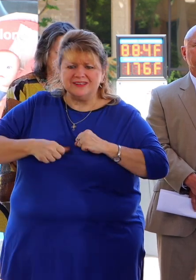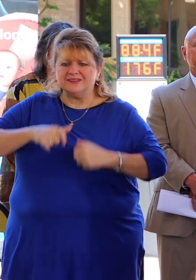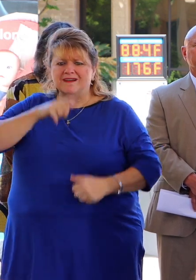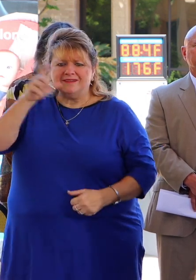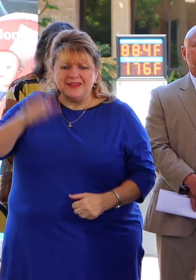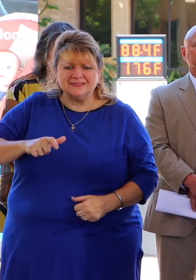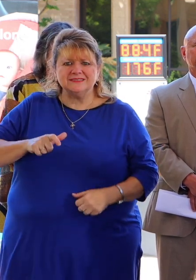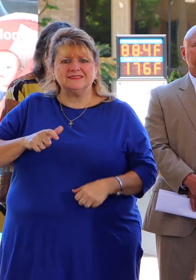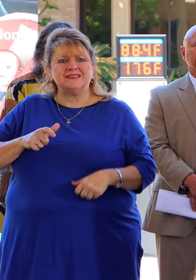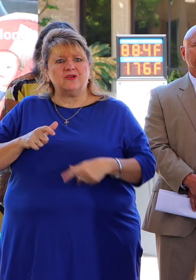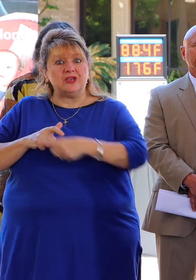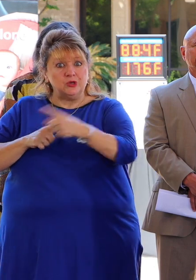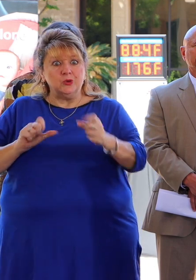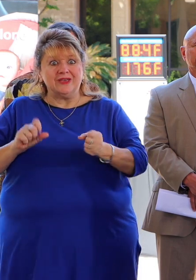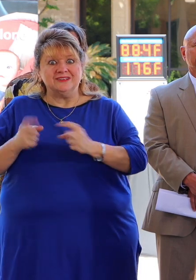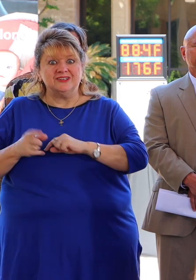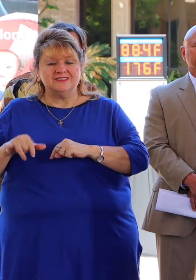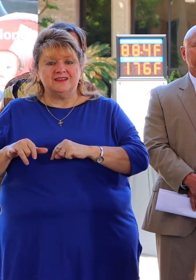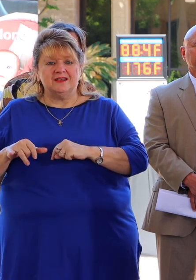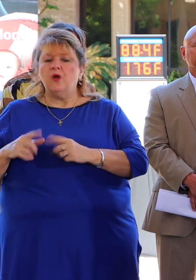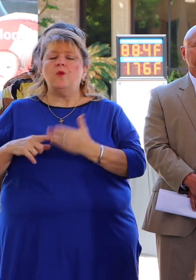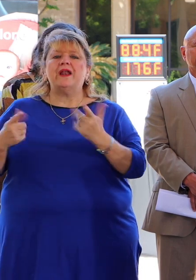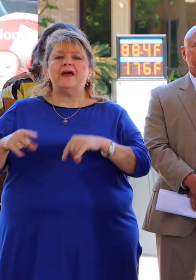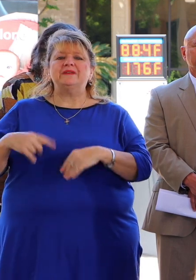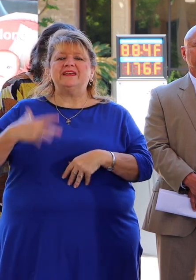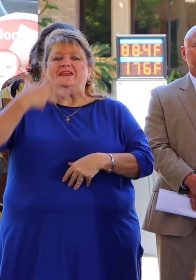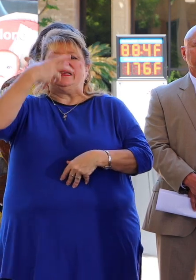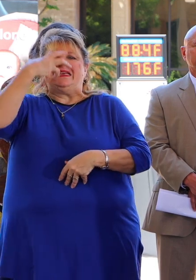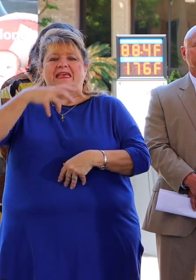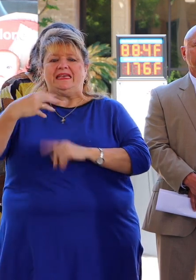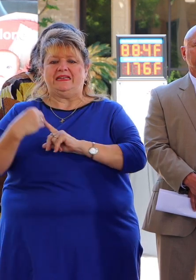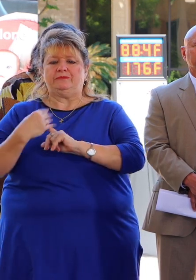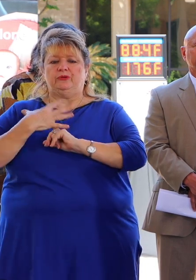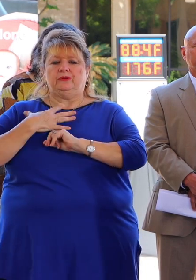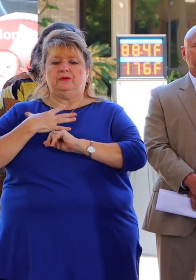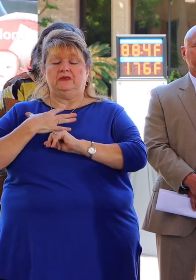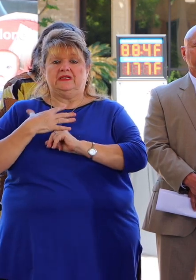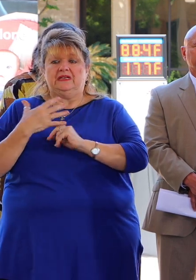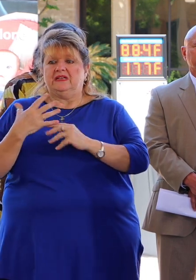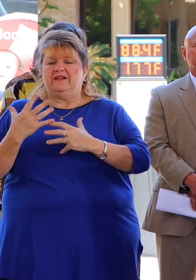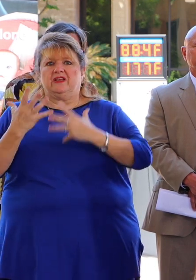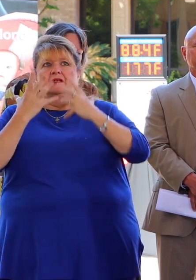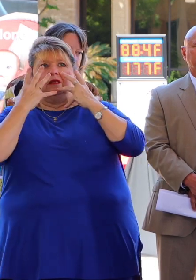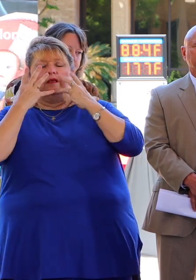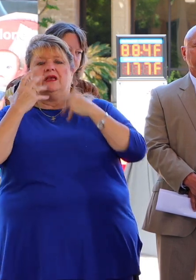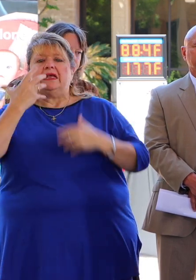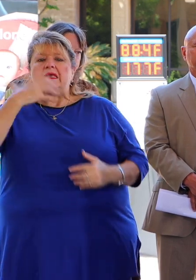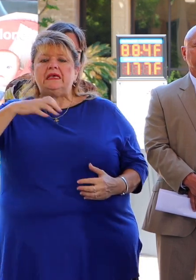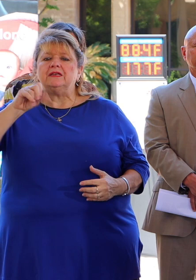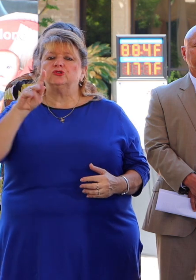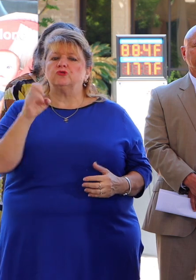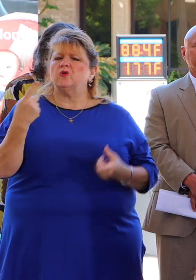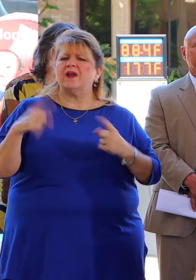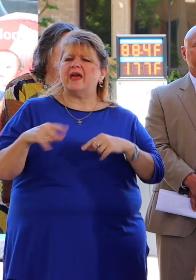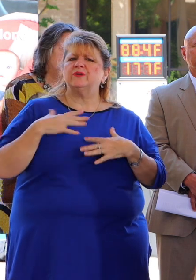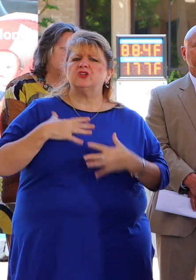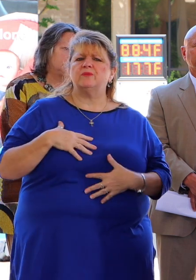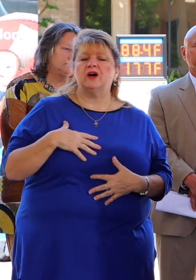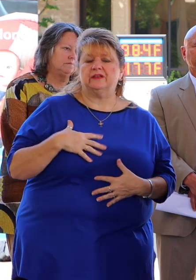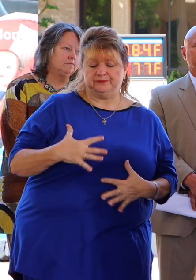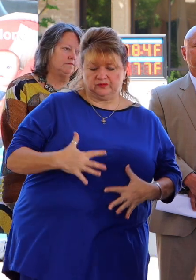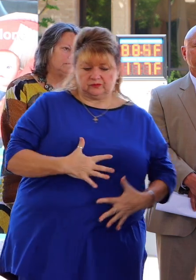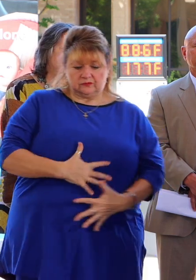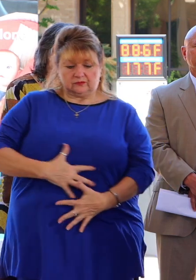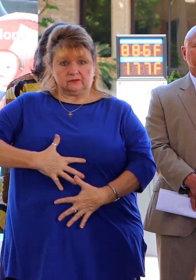happens when you're exposed to extreme heat? Well, you can suffer heat stroke. And what happens with heat stroke? Your